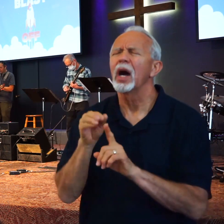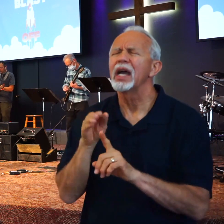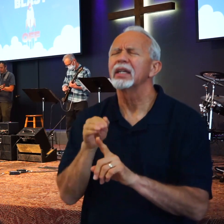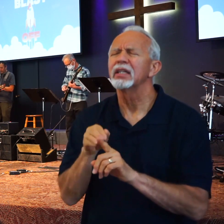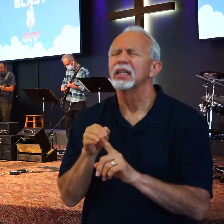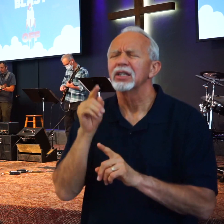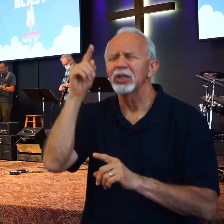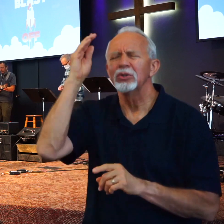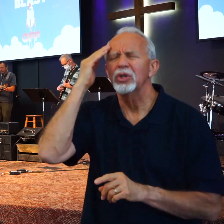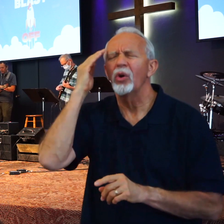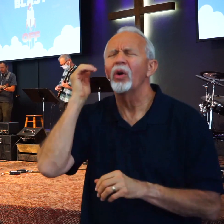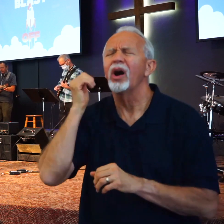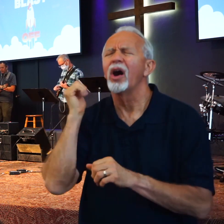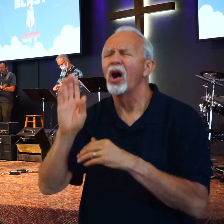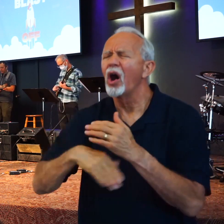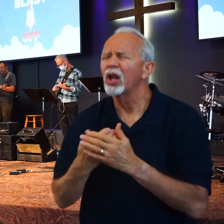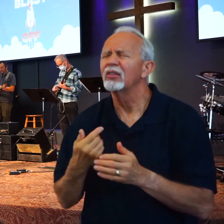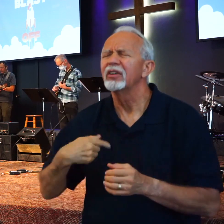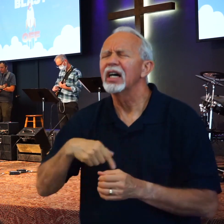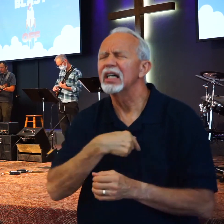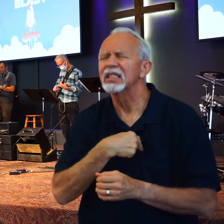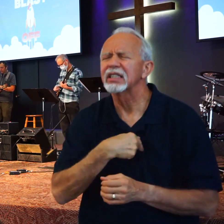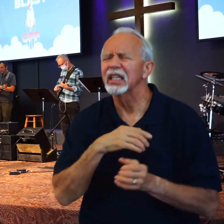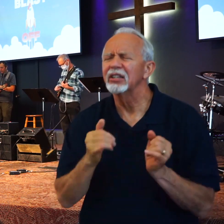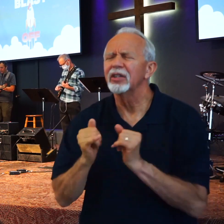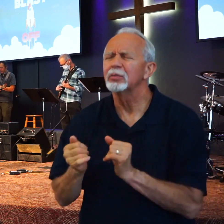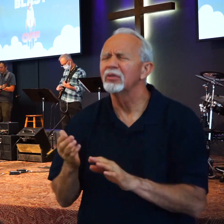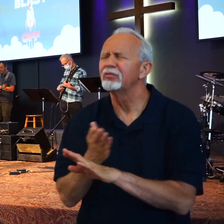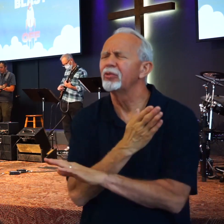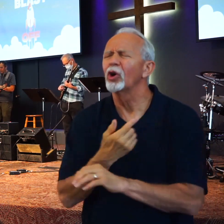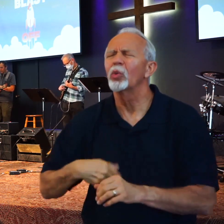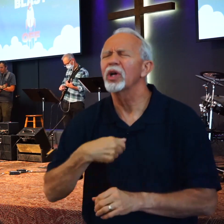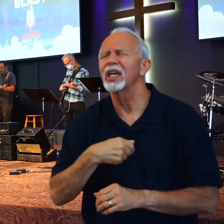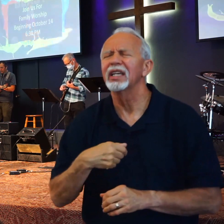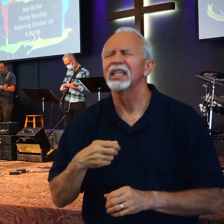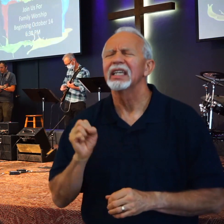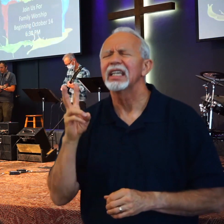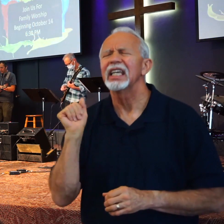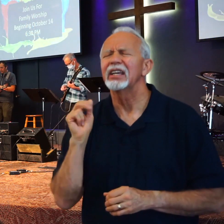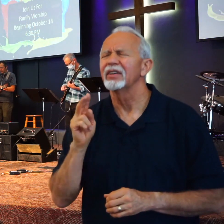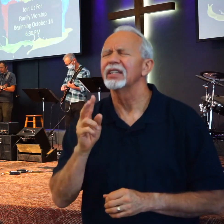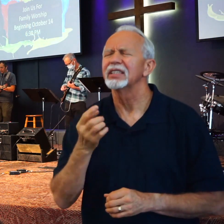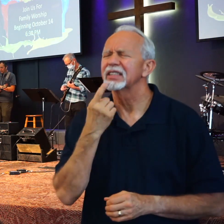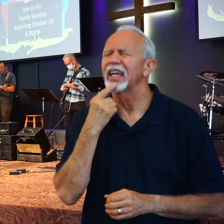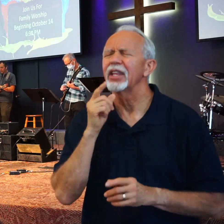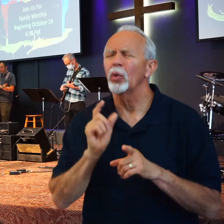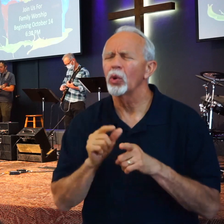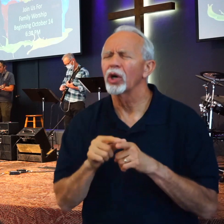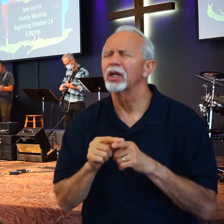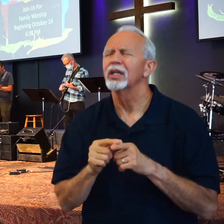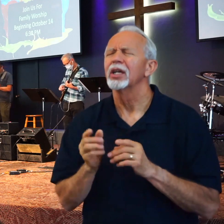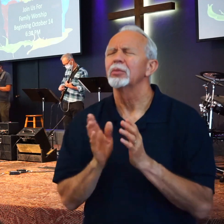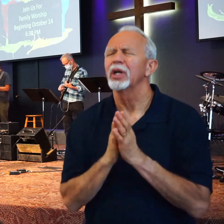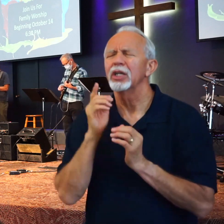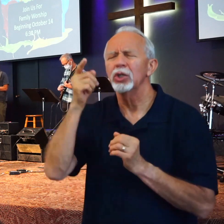know each and every one of those sometimes before we even utter the words. So, Lord, I pray that you would